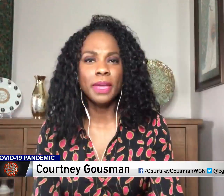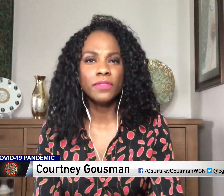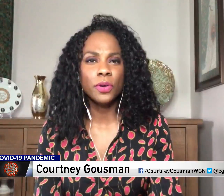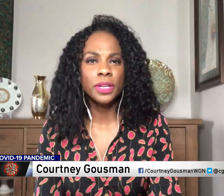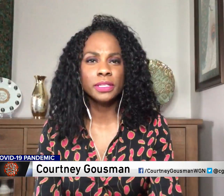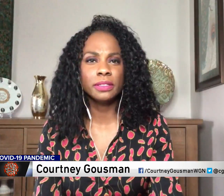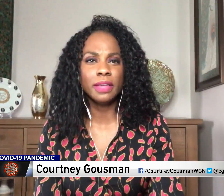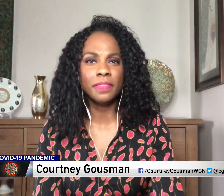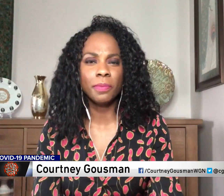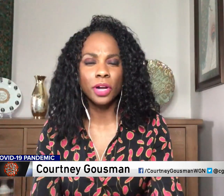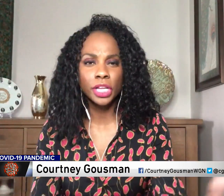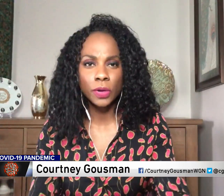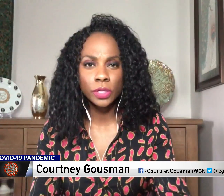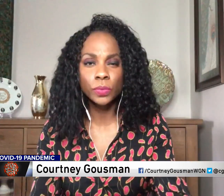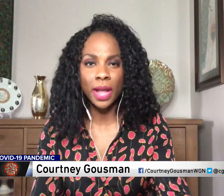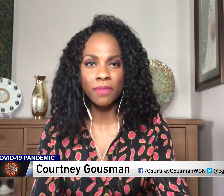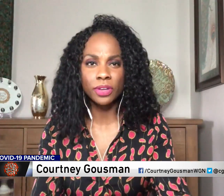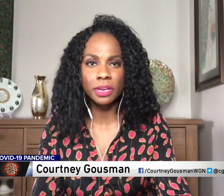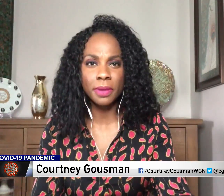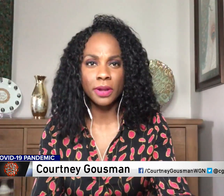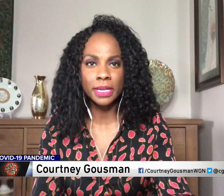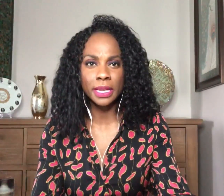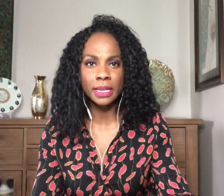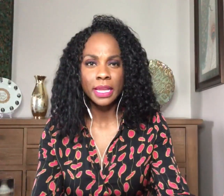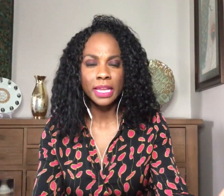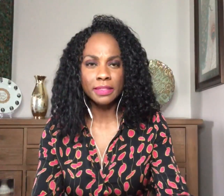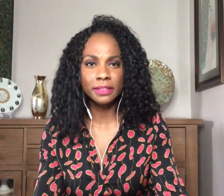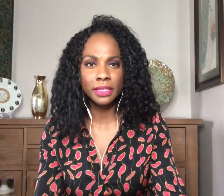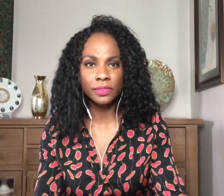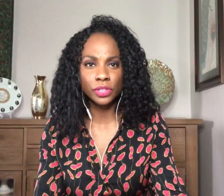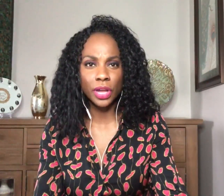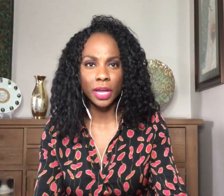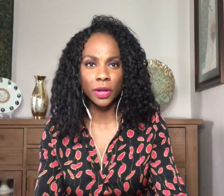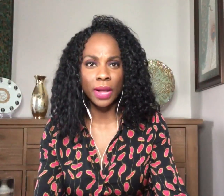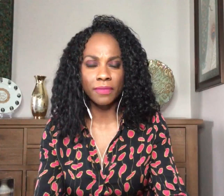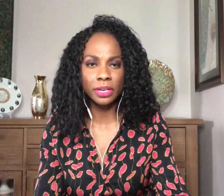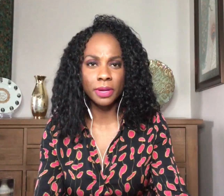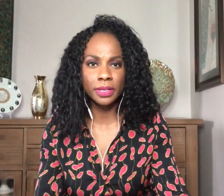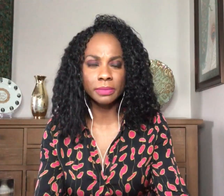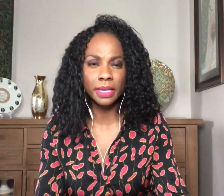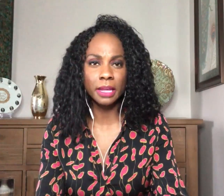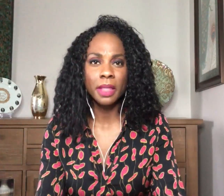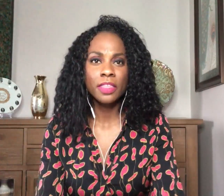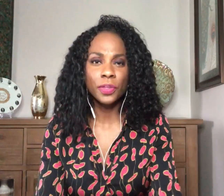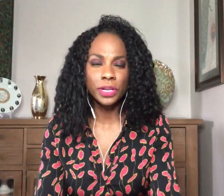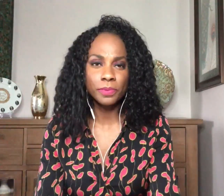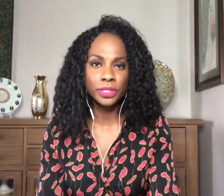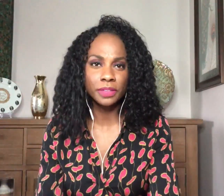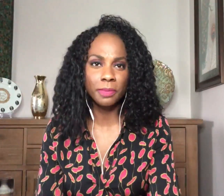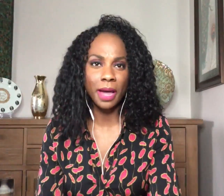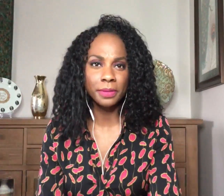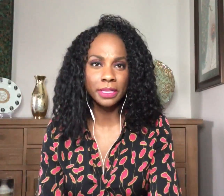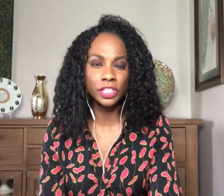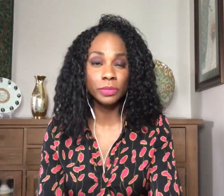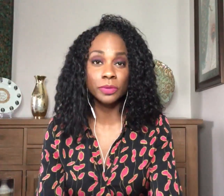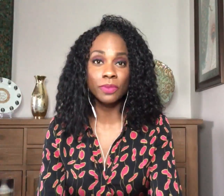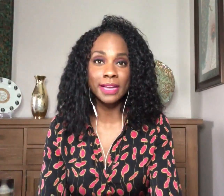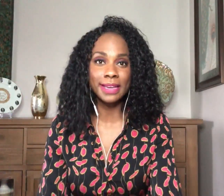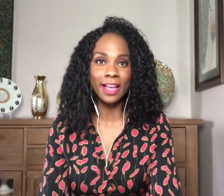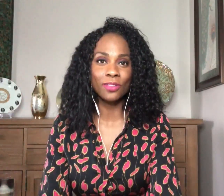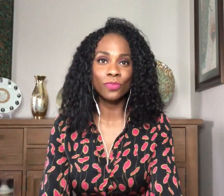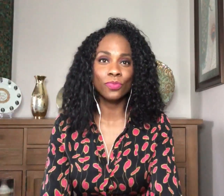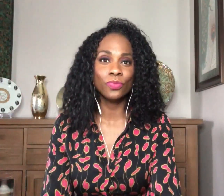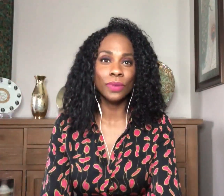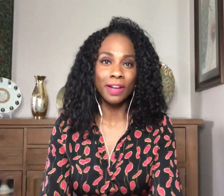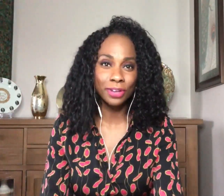So you may have noticed that the partygoers were African-American. In the city of Chicago, African-Americans make up 30% of the population. But